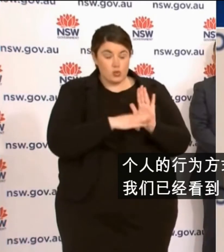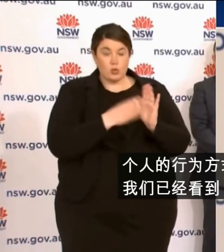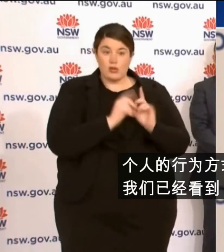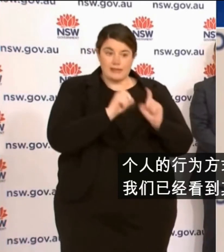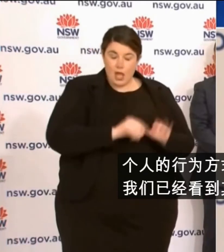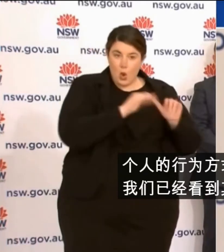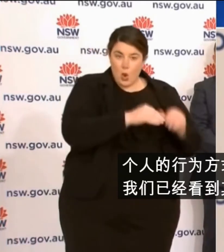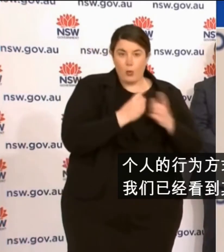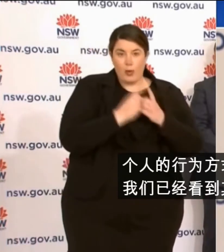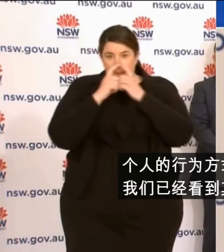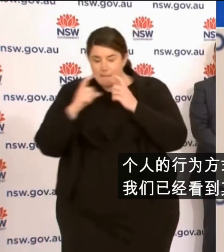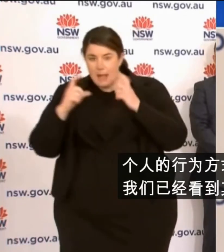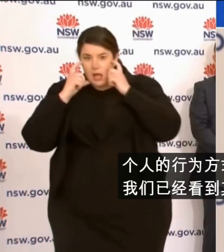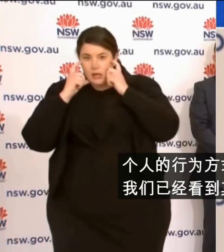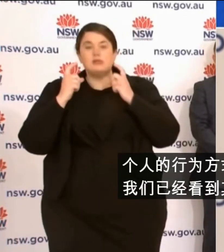seen some